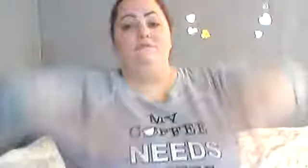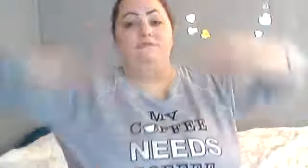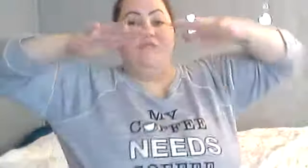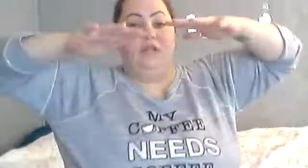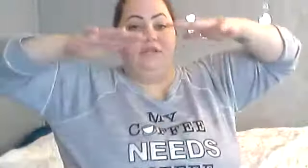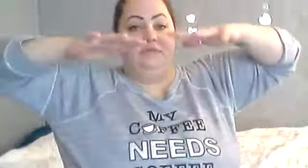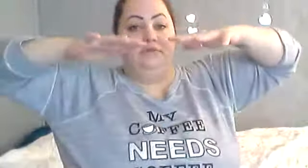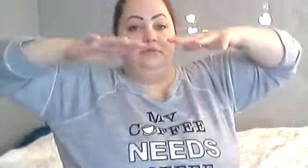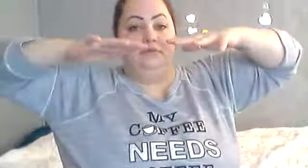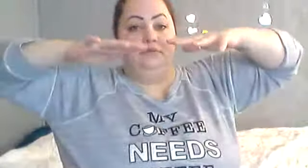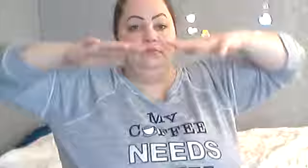Flood.